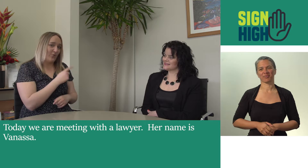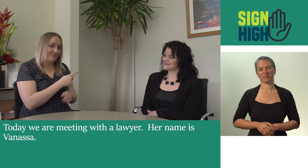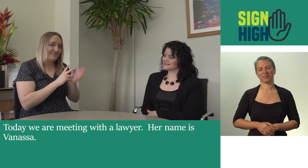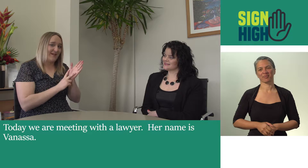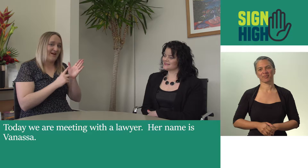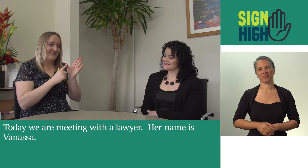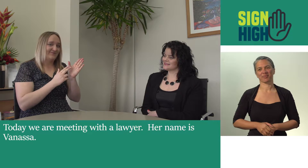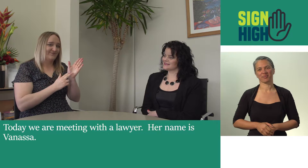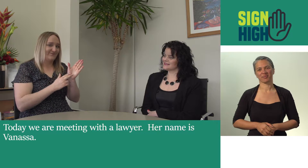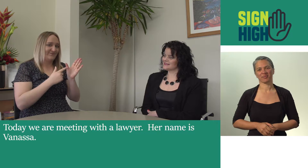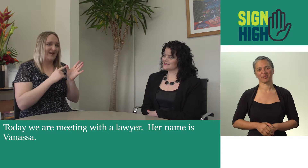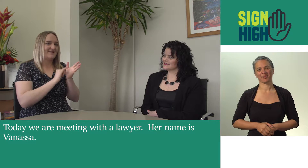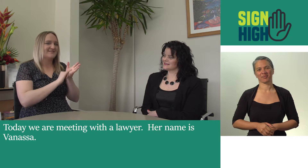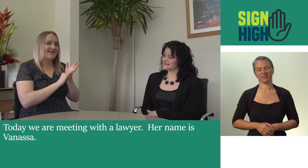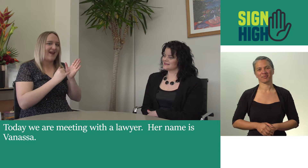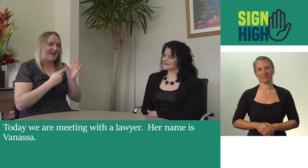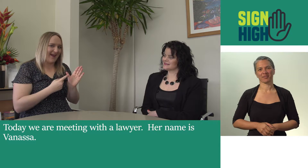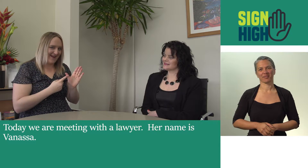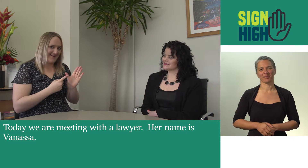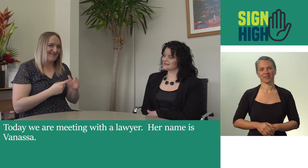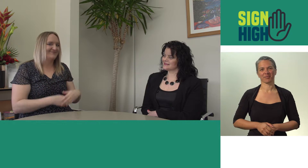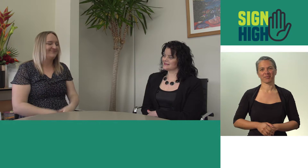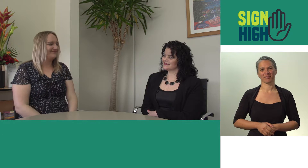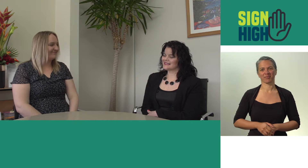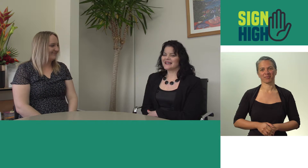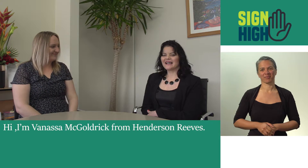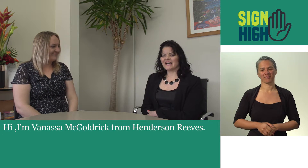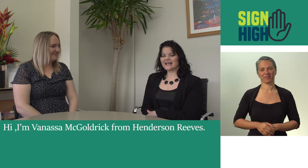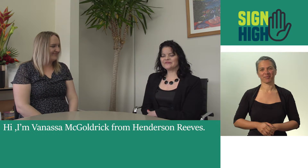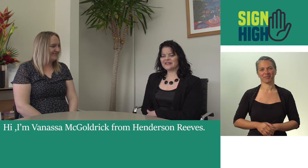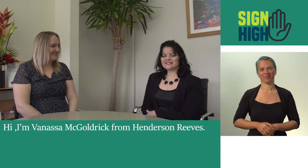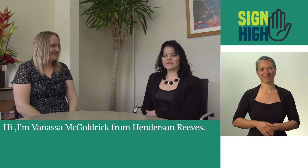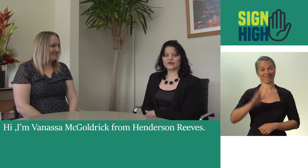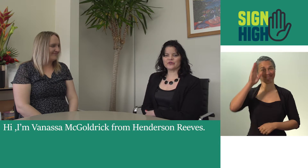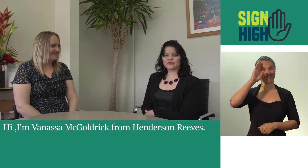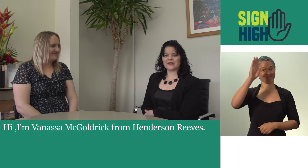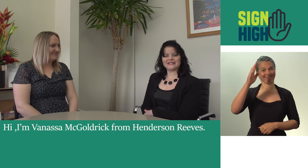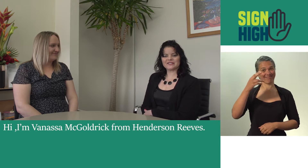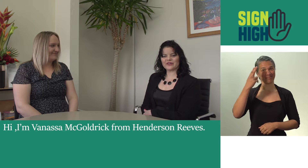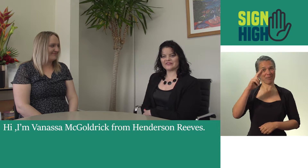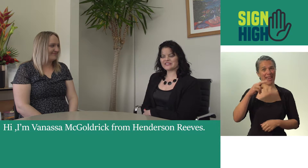Today we're meeting with a lawyer. Her name is Vanessa. Hi, I'm Vanessa McGoldrick from Henderson Reeves.